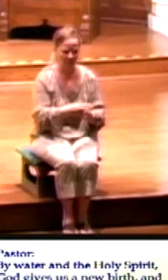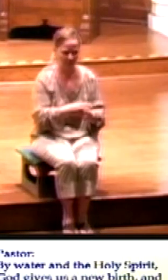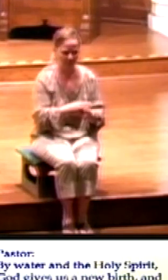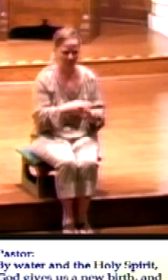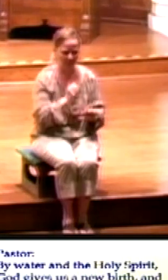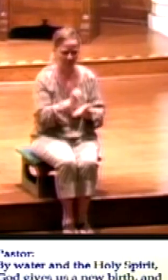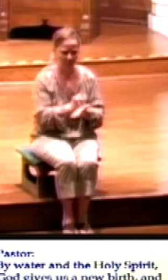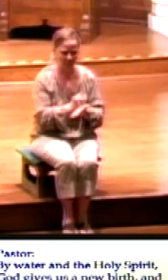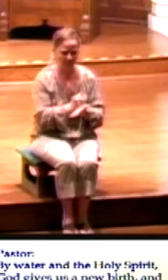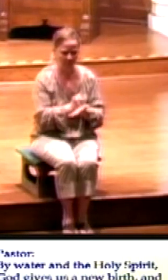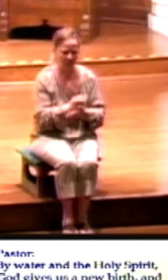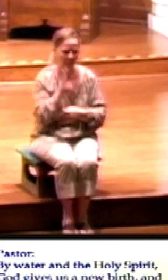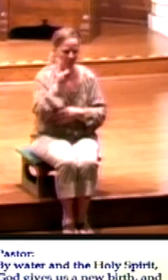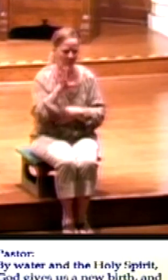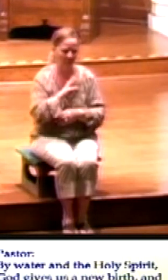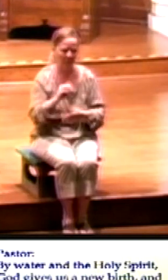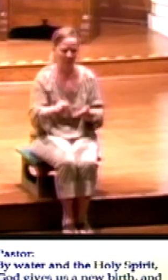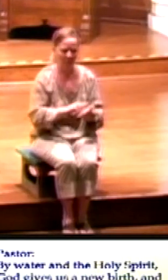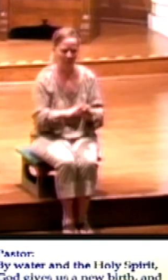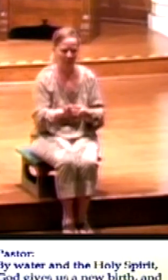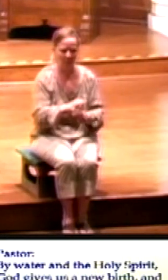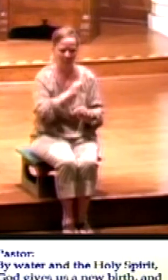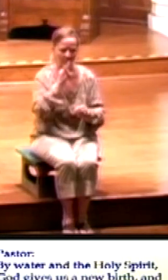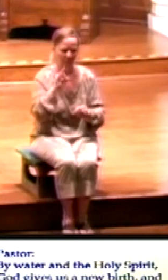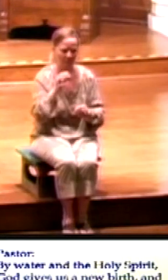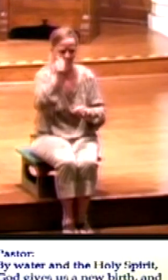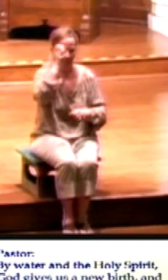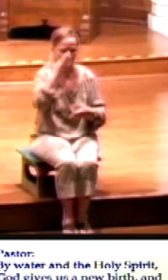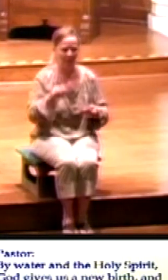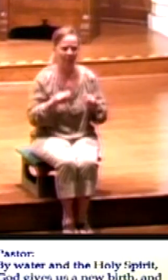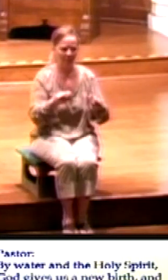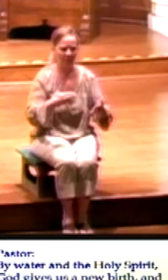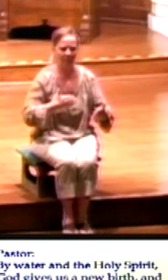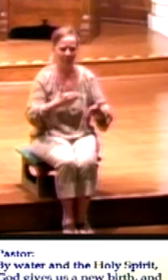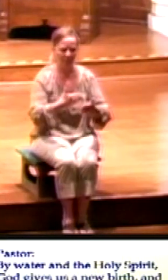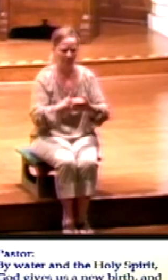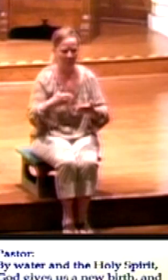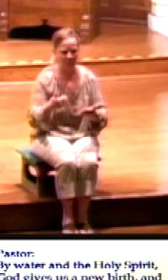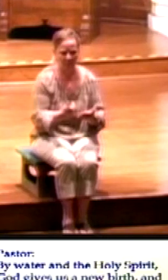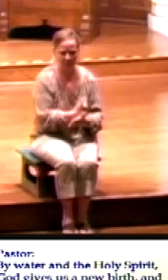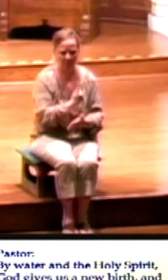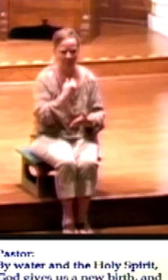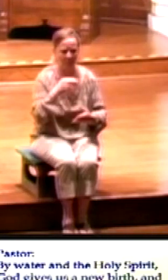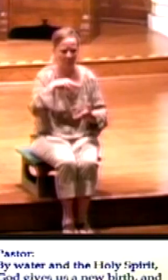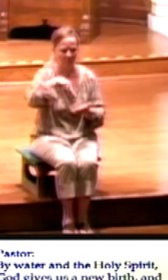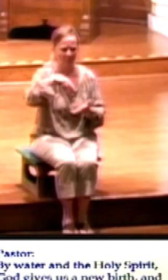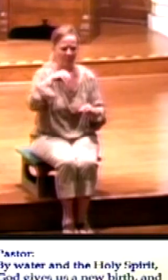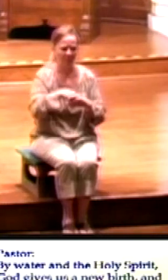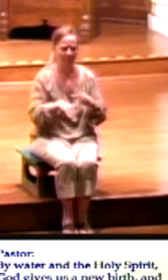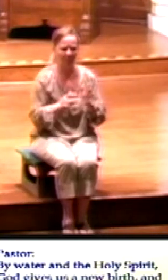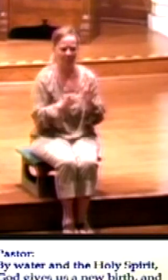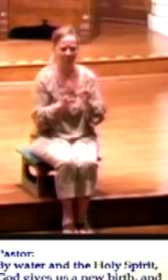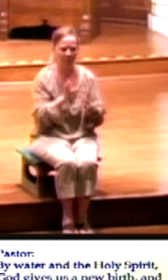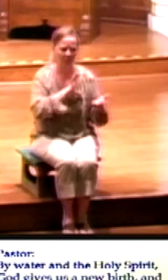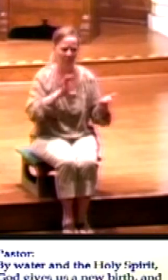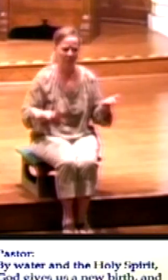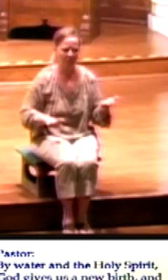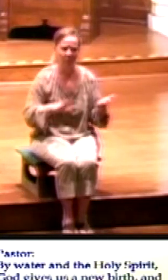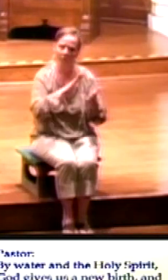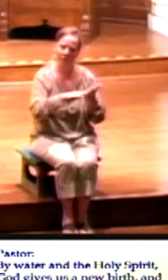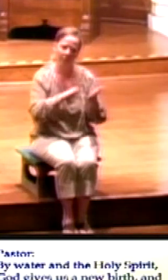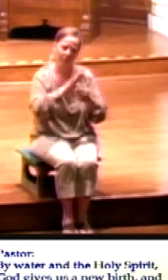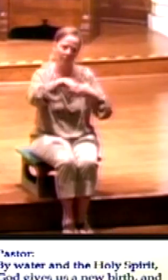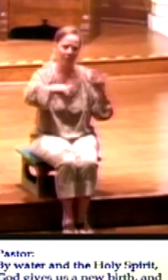the Holy Spirit, God gives us a new birth, and through the death and resurrection of Jesus Christ, God forgives us all our